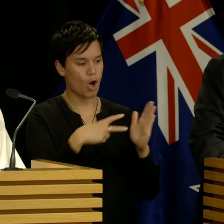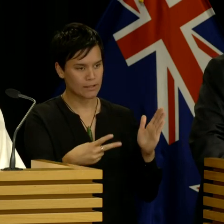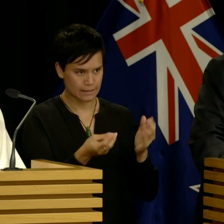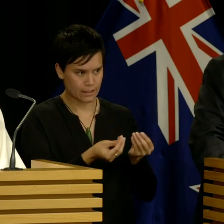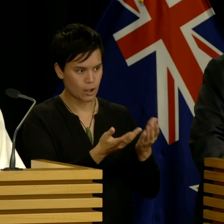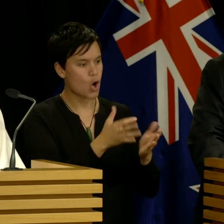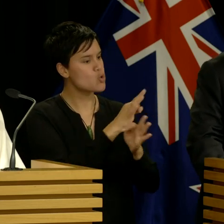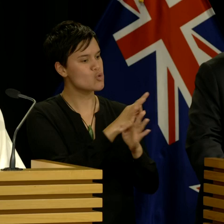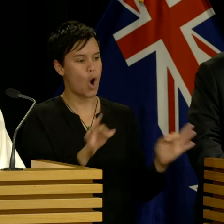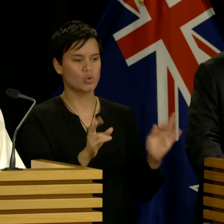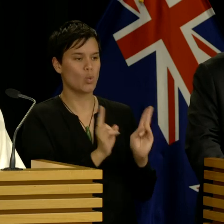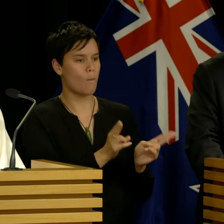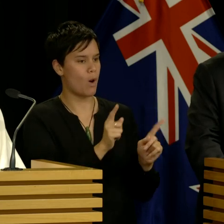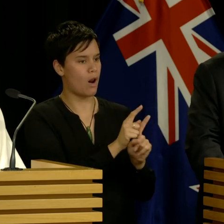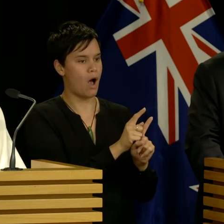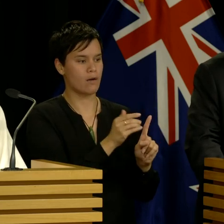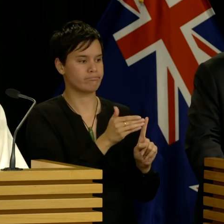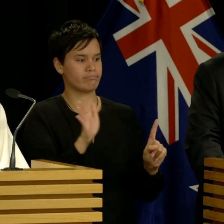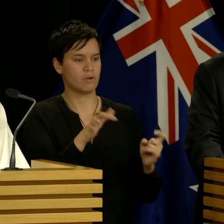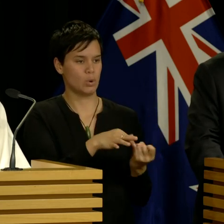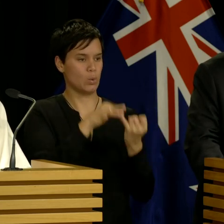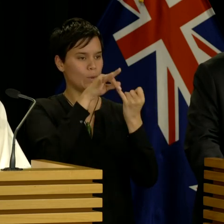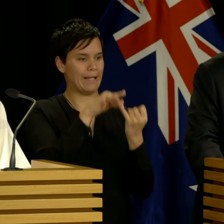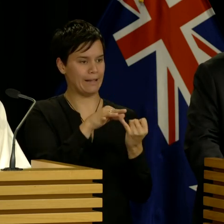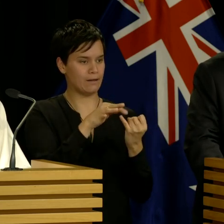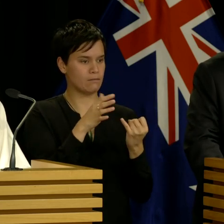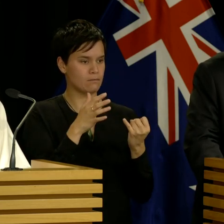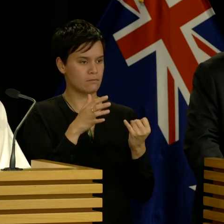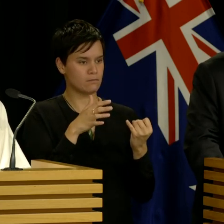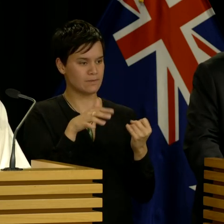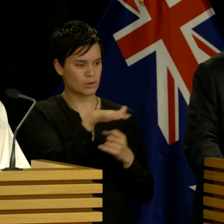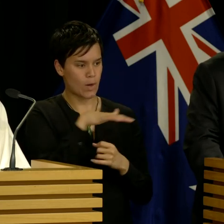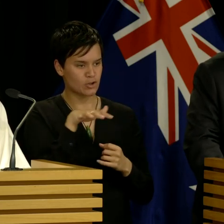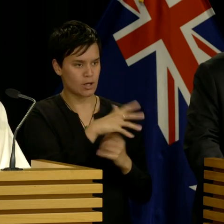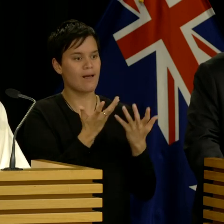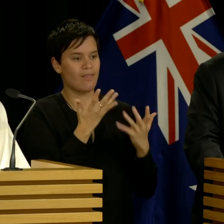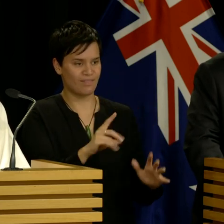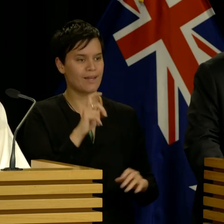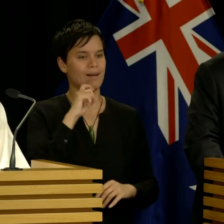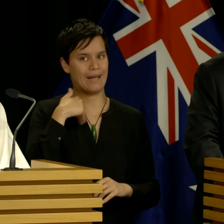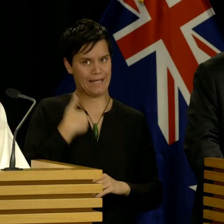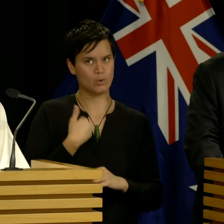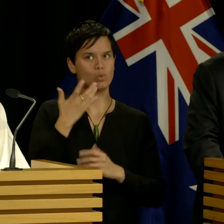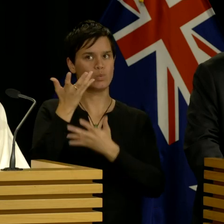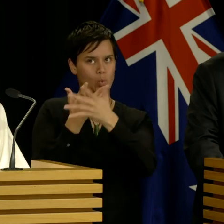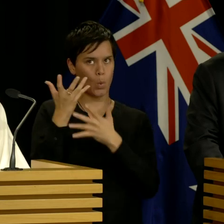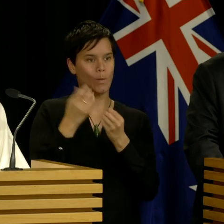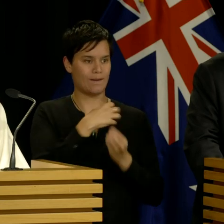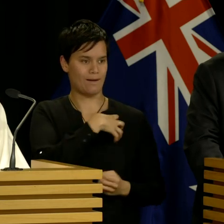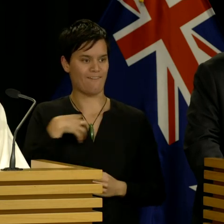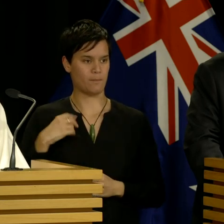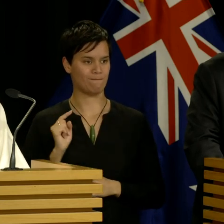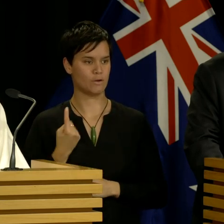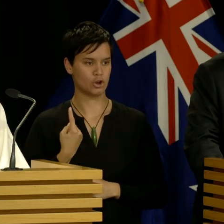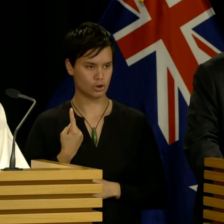not on the cards, but were it to be deployed at some time in the future, there would be discussions with the government, because obviously this